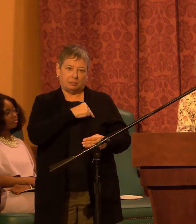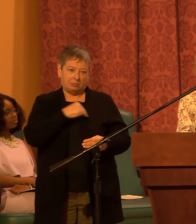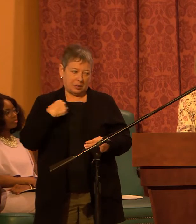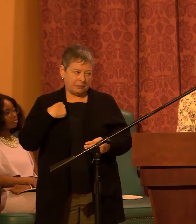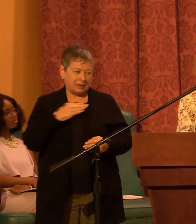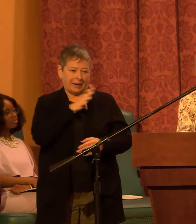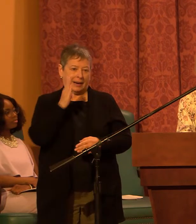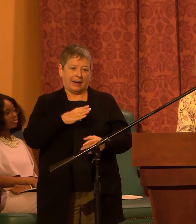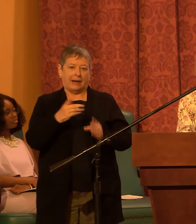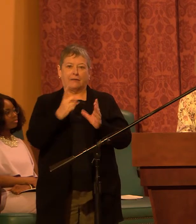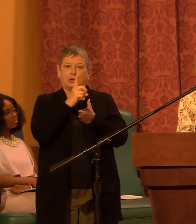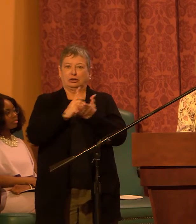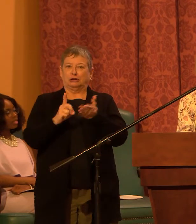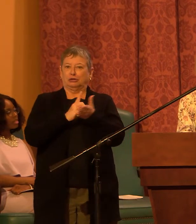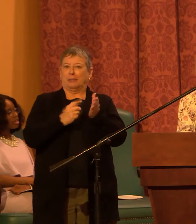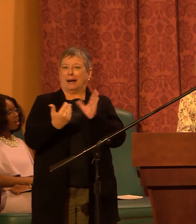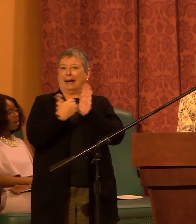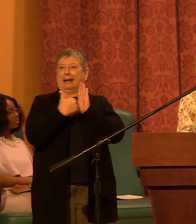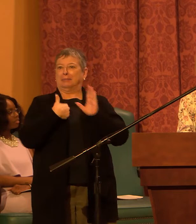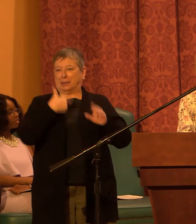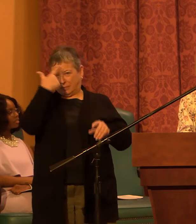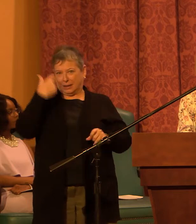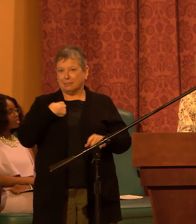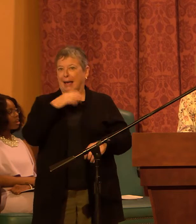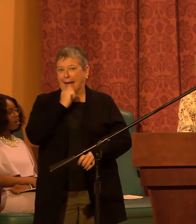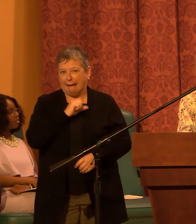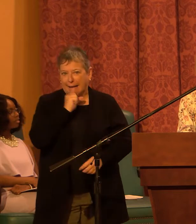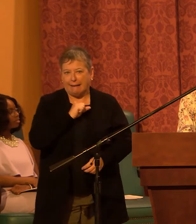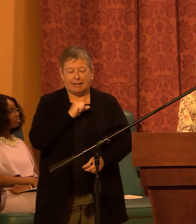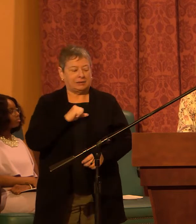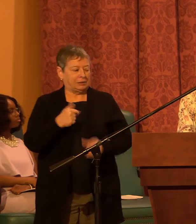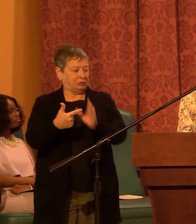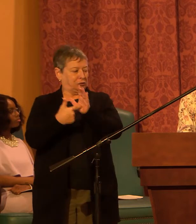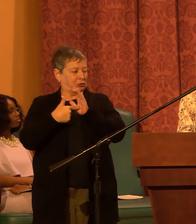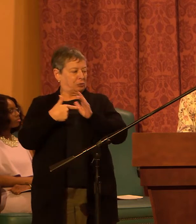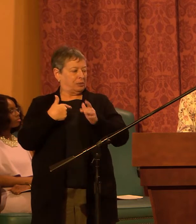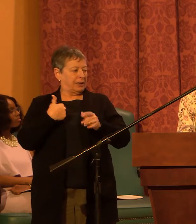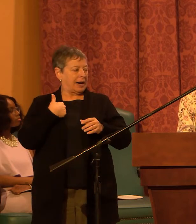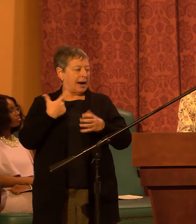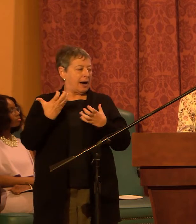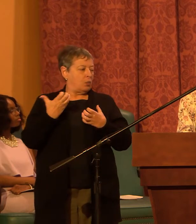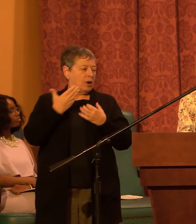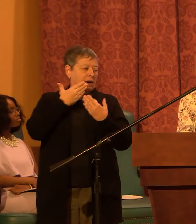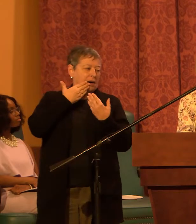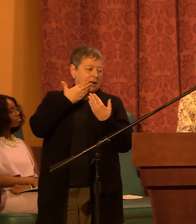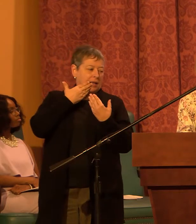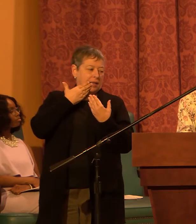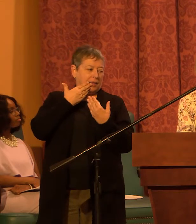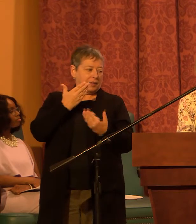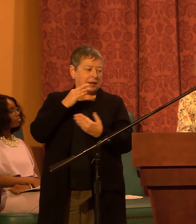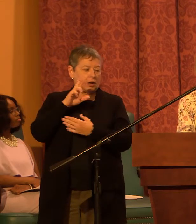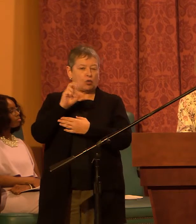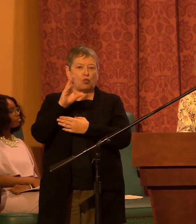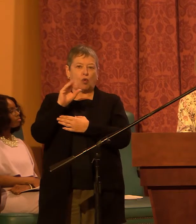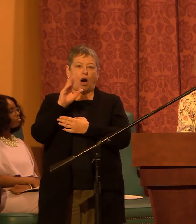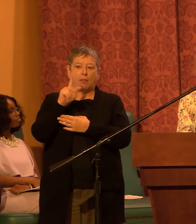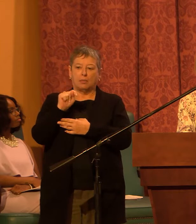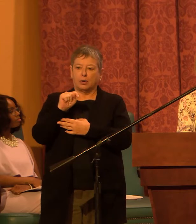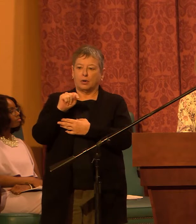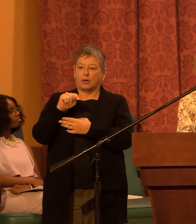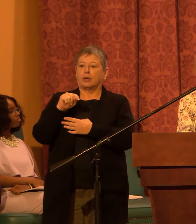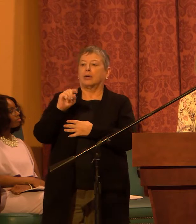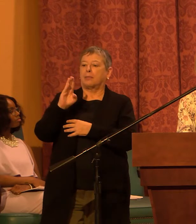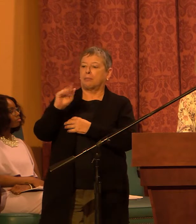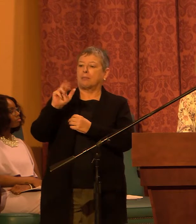against me for my age, Mitch Iddens for showing me how it's done, and I would like to thank Robert Patty for inspiring me to join